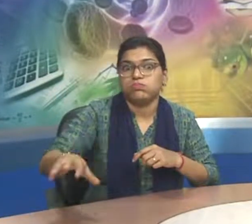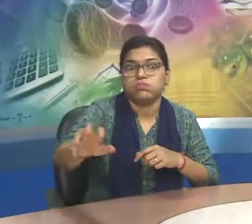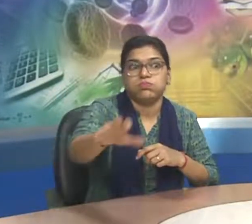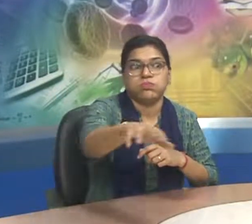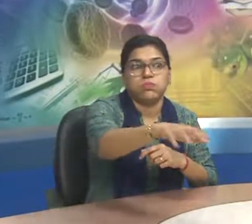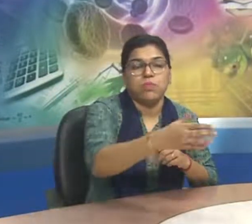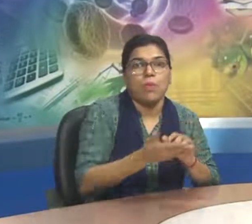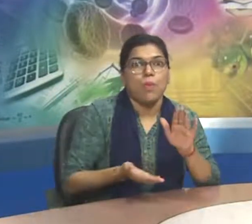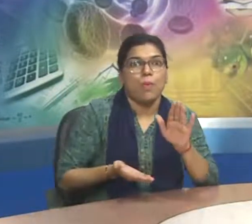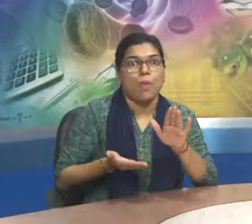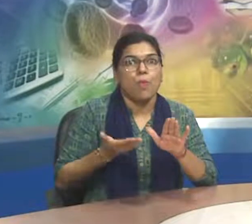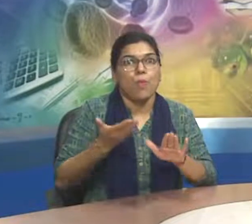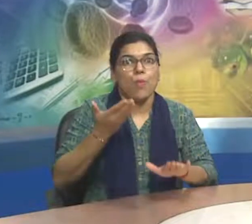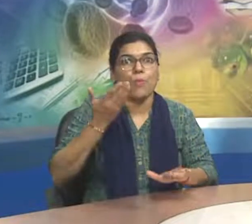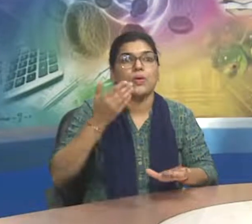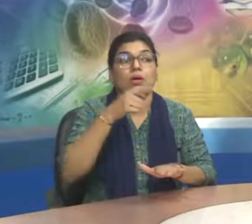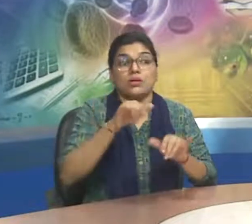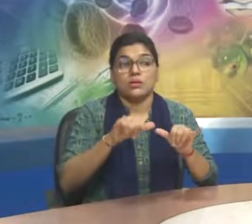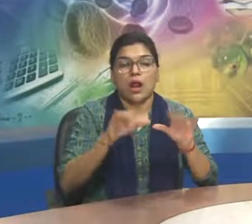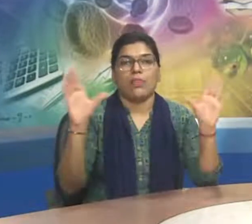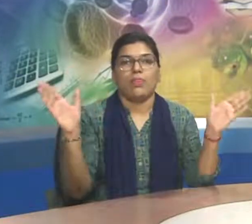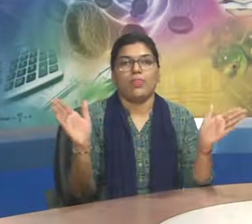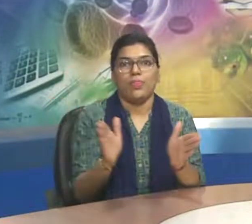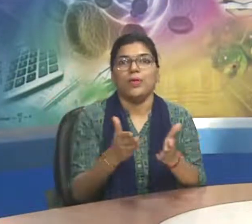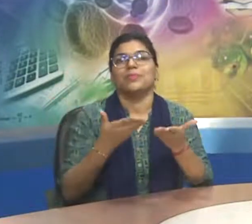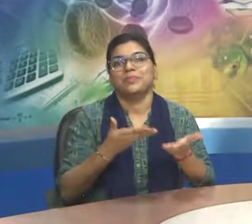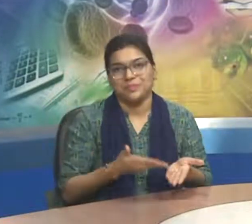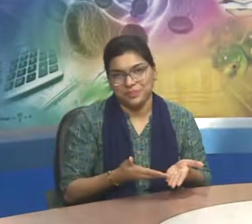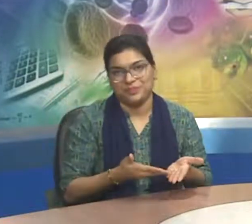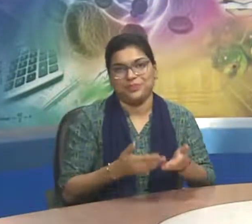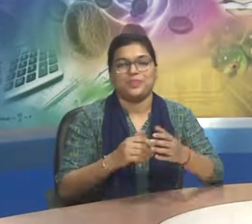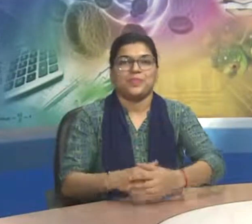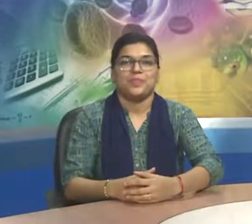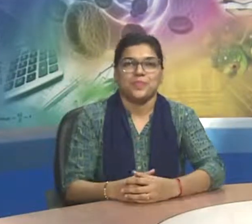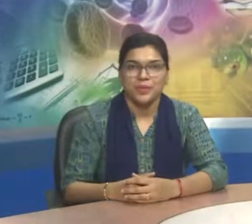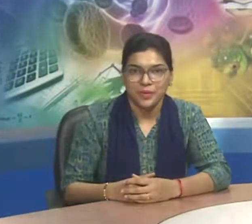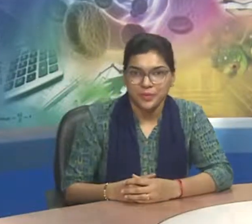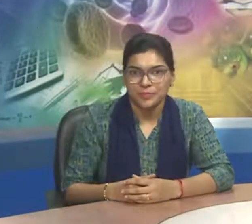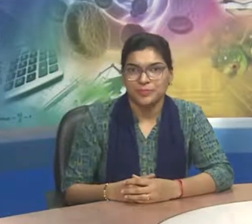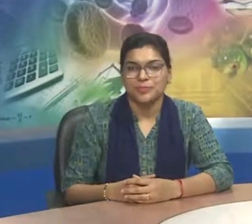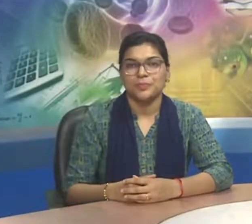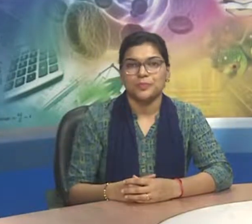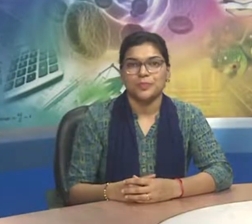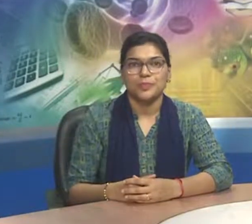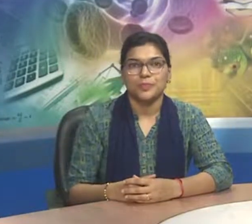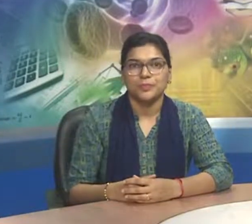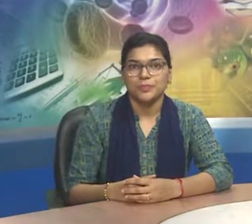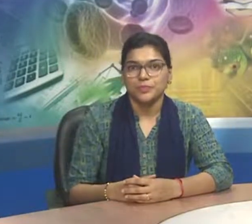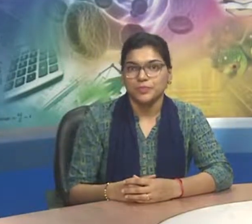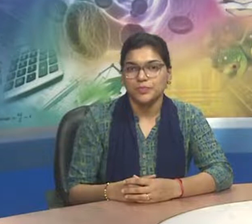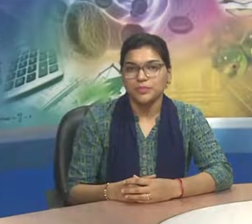because all those construction work, all those buildings, factories are constructed there.